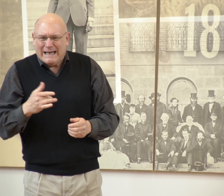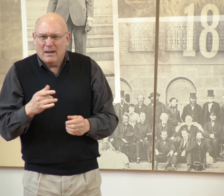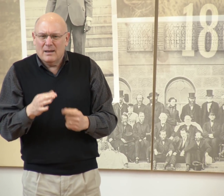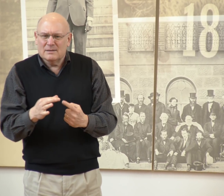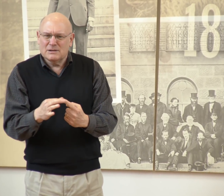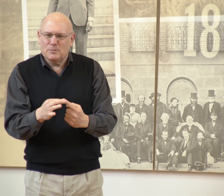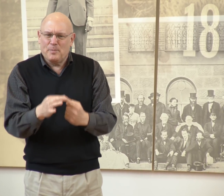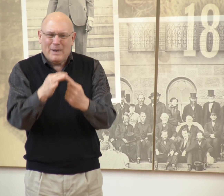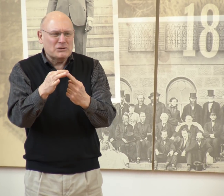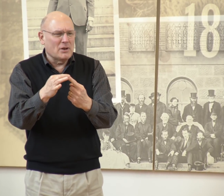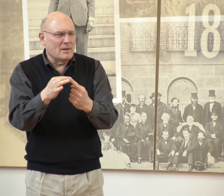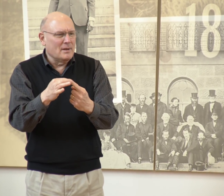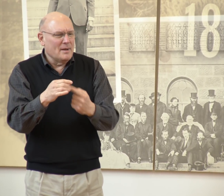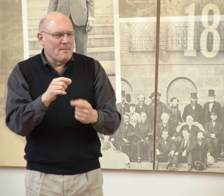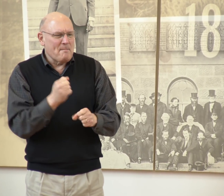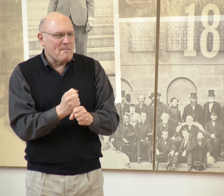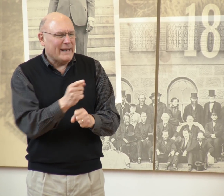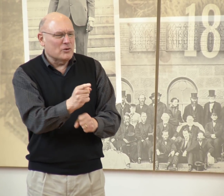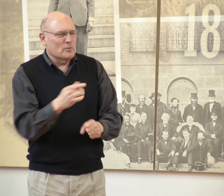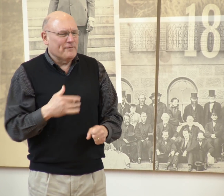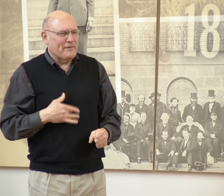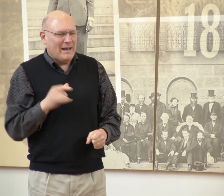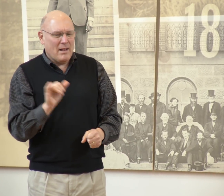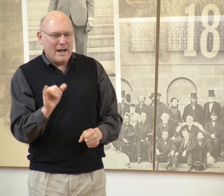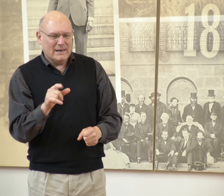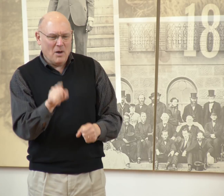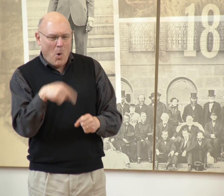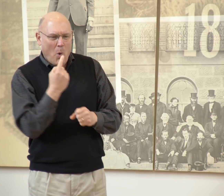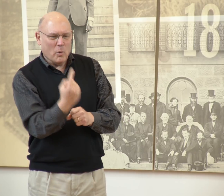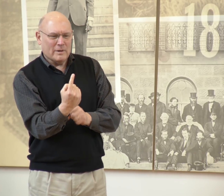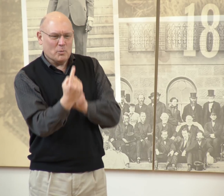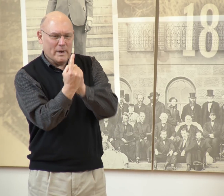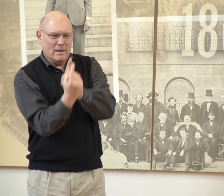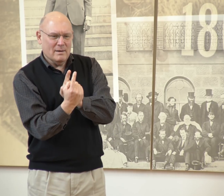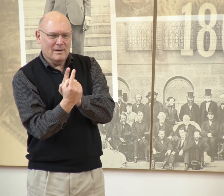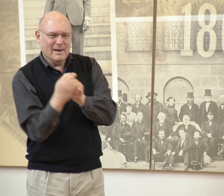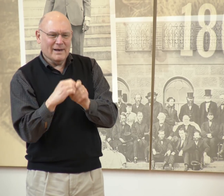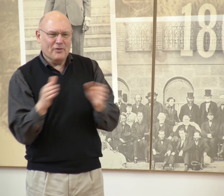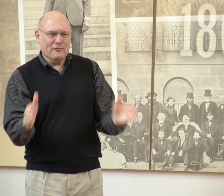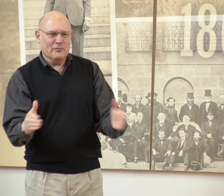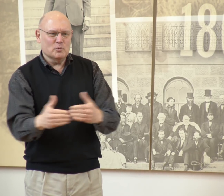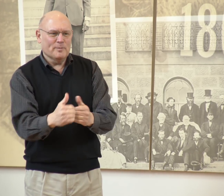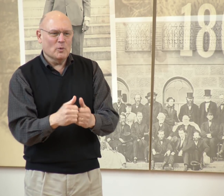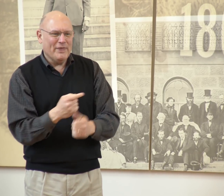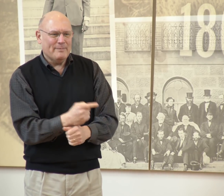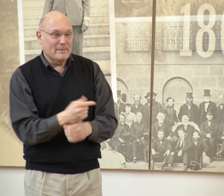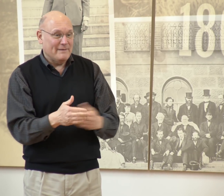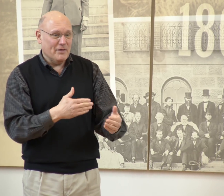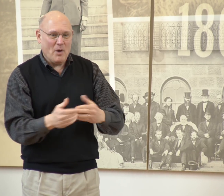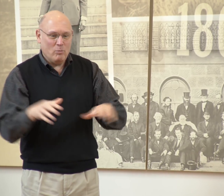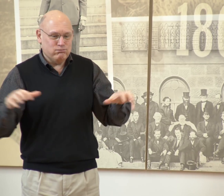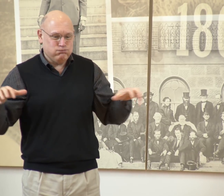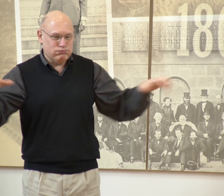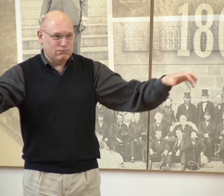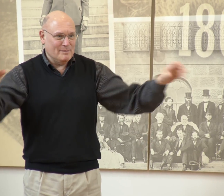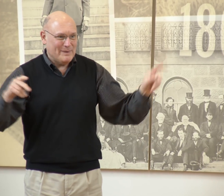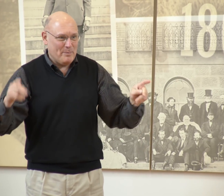who made you feel special. He made you feel like you were the only person in the room with him, even if